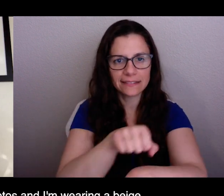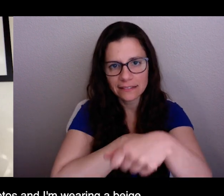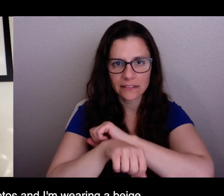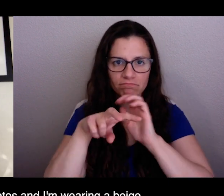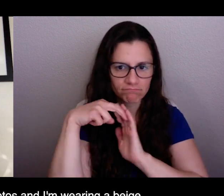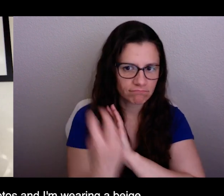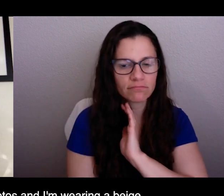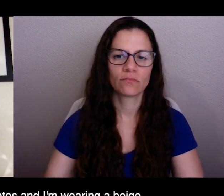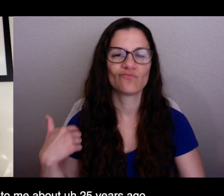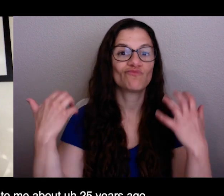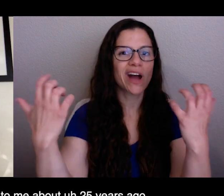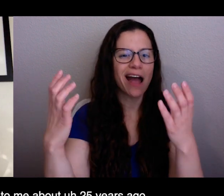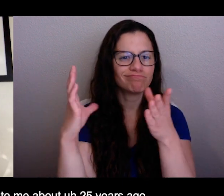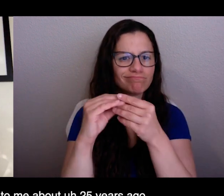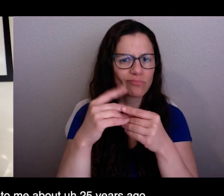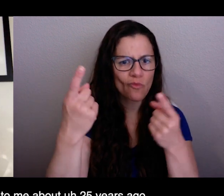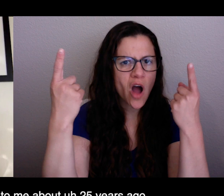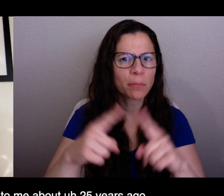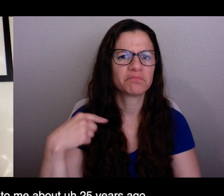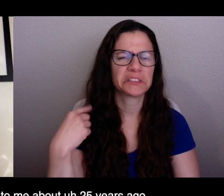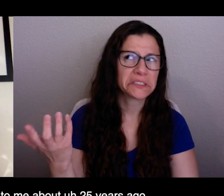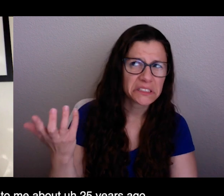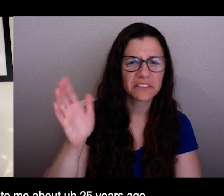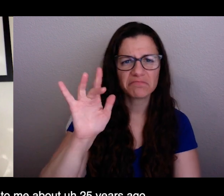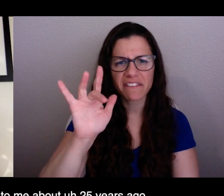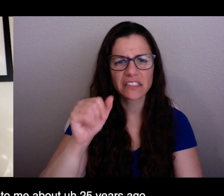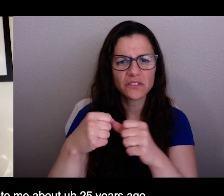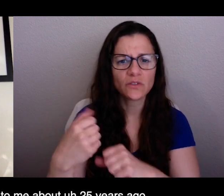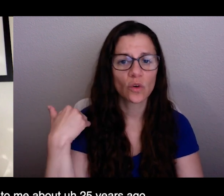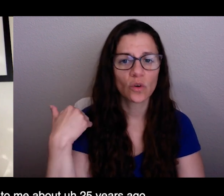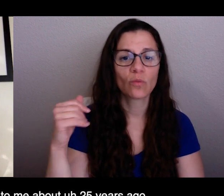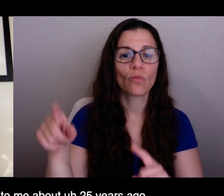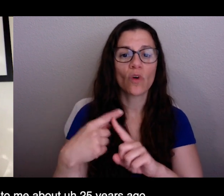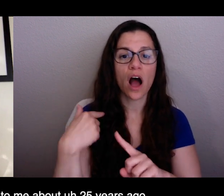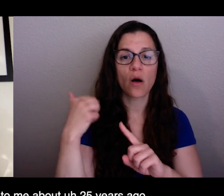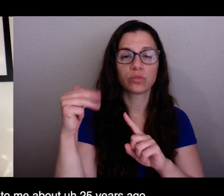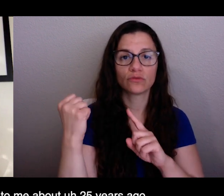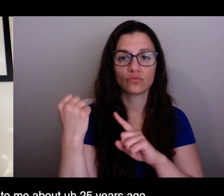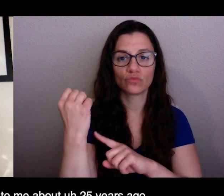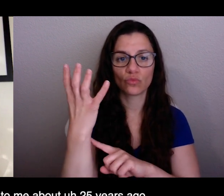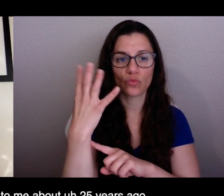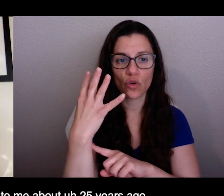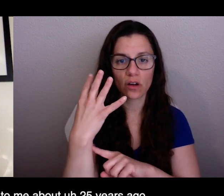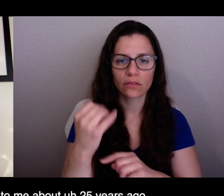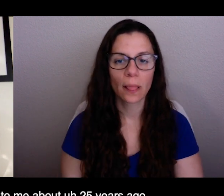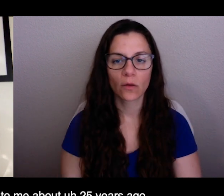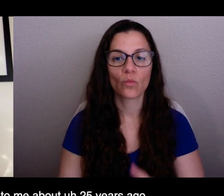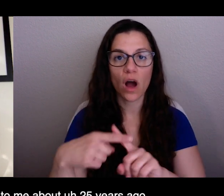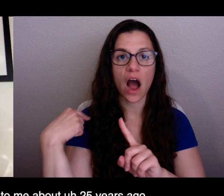let me dig in. I want to tell you what happened to me about 25 years ago when I was